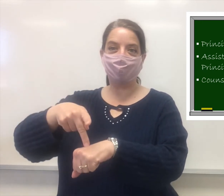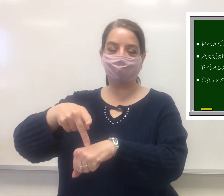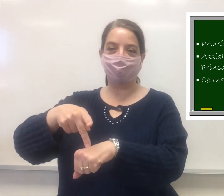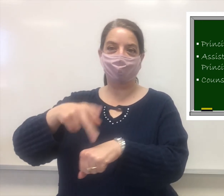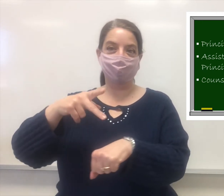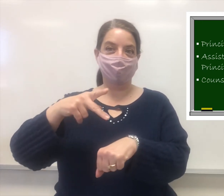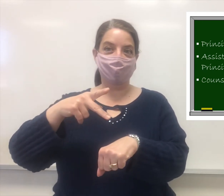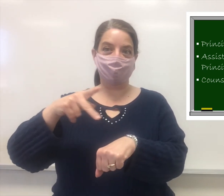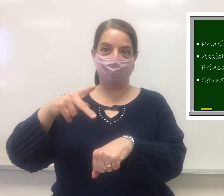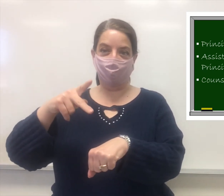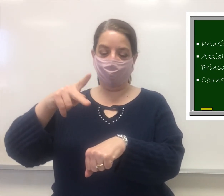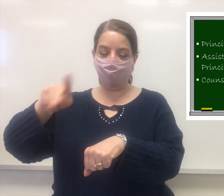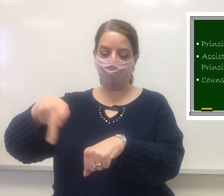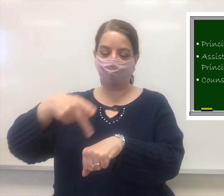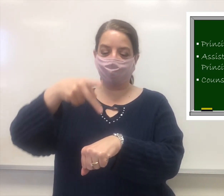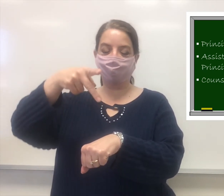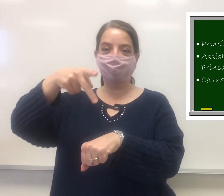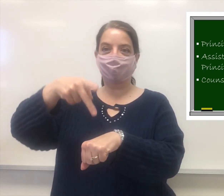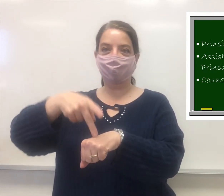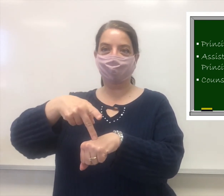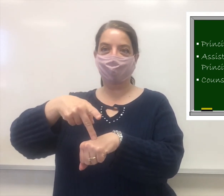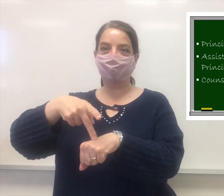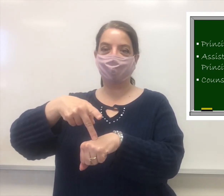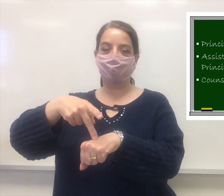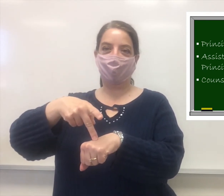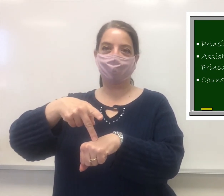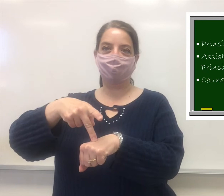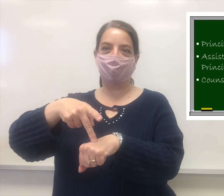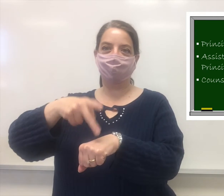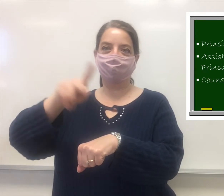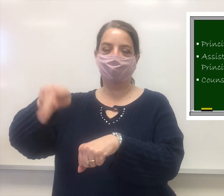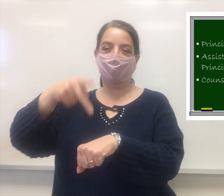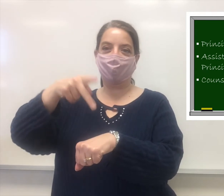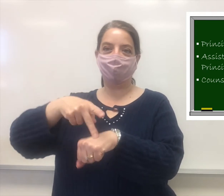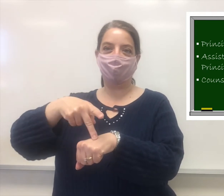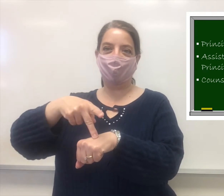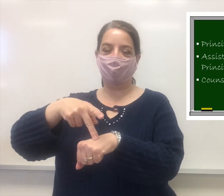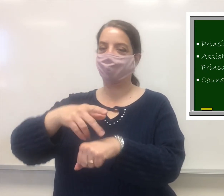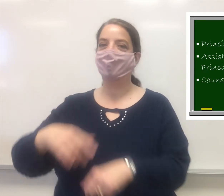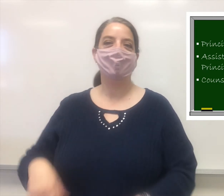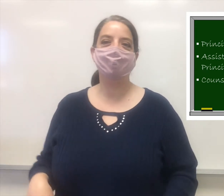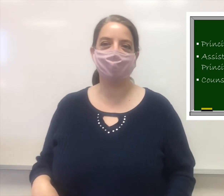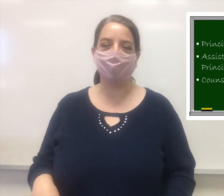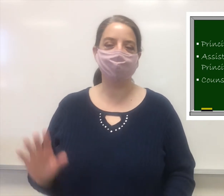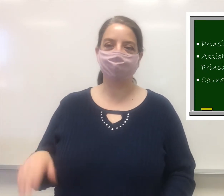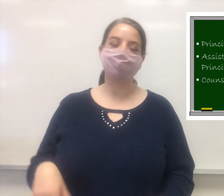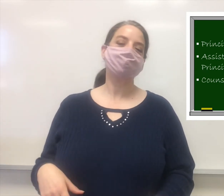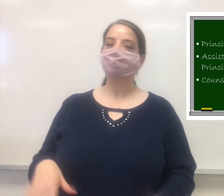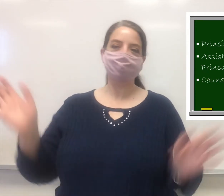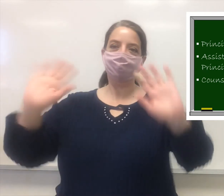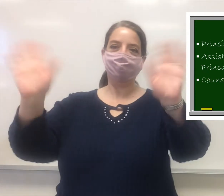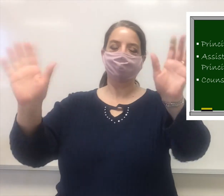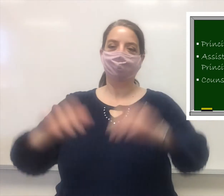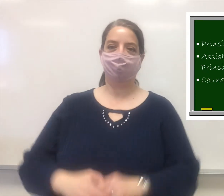Principal. It's a P that circles and then lands on the back of your palm, the back of your weak hand. I'm sorry.